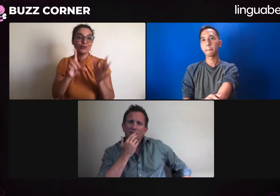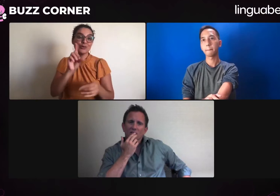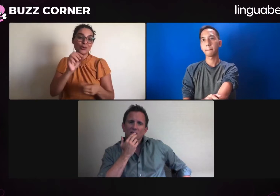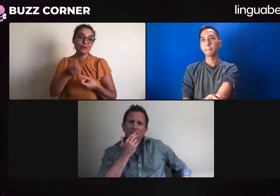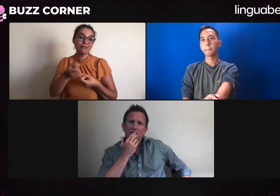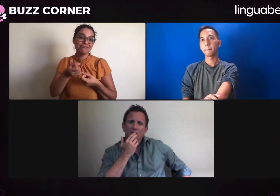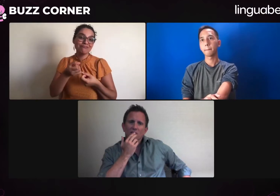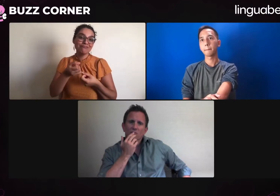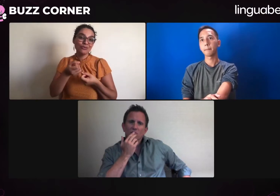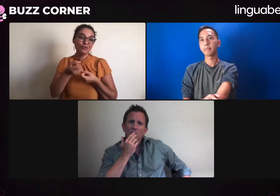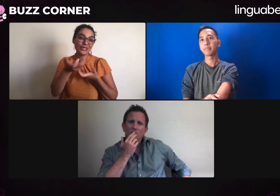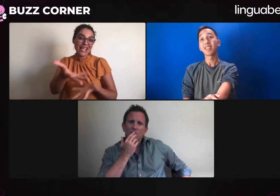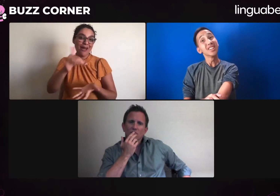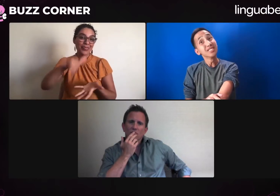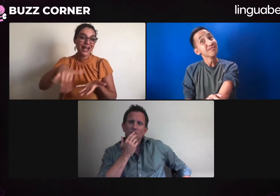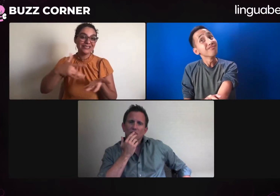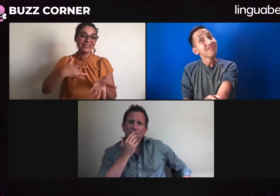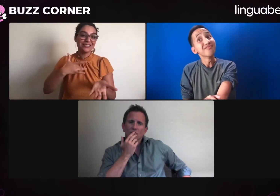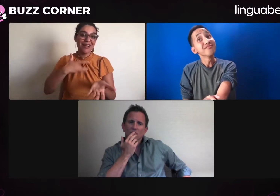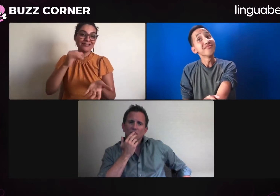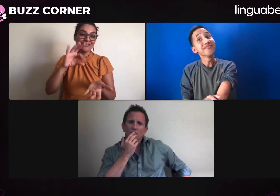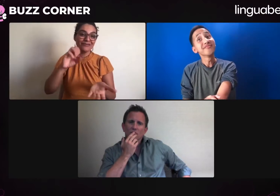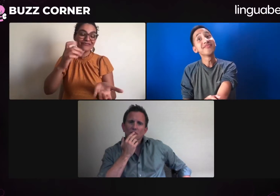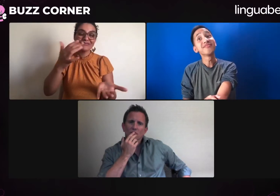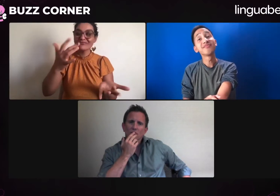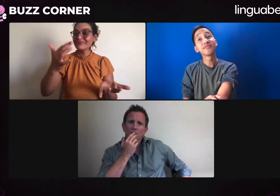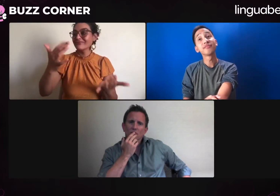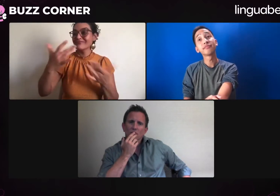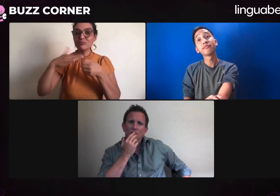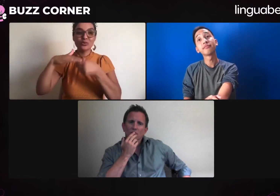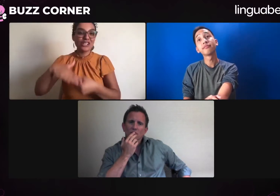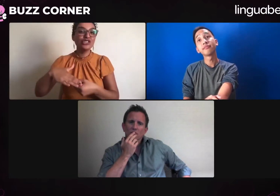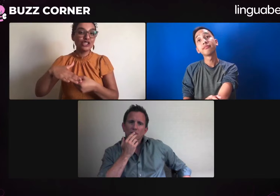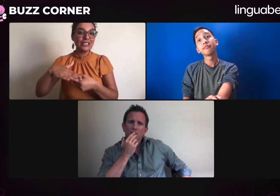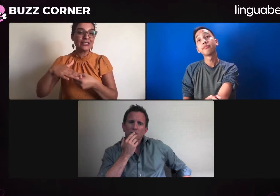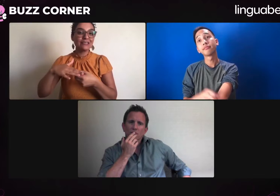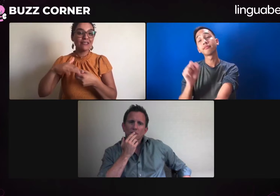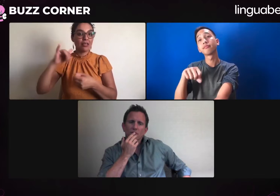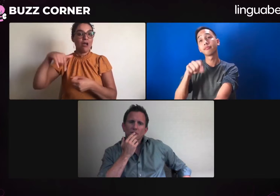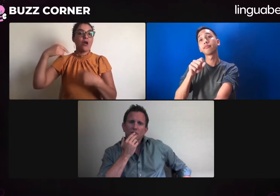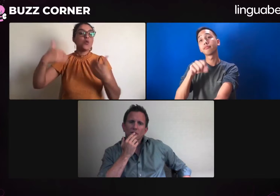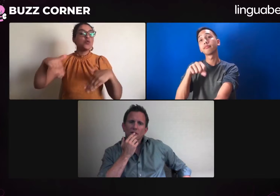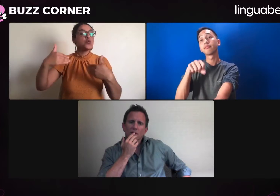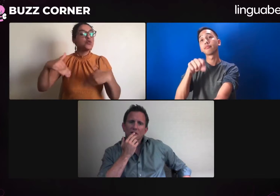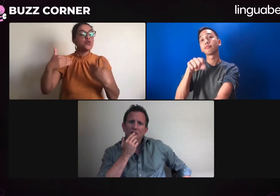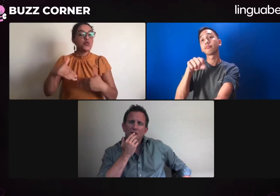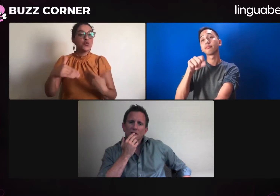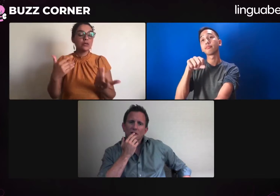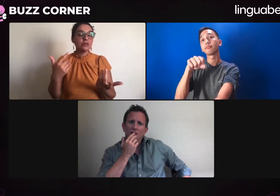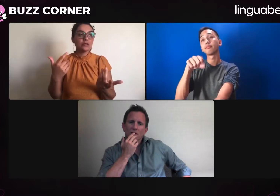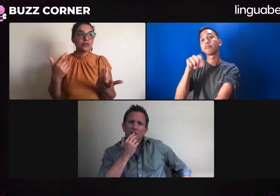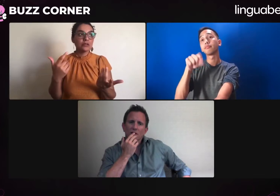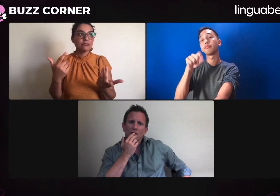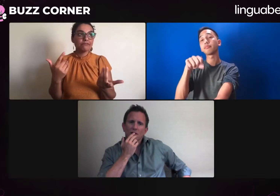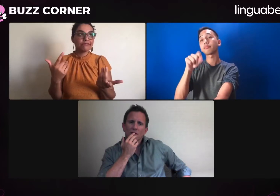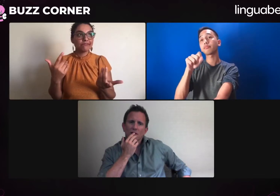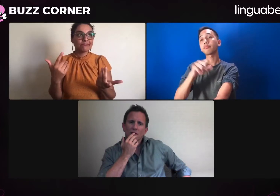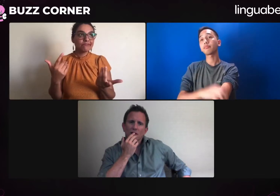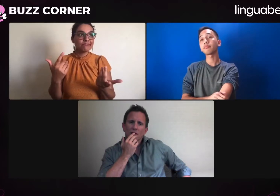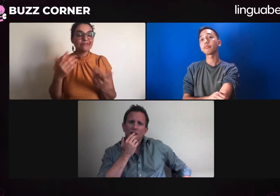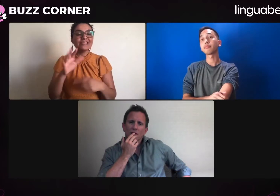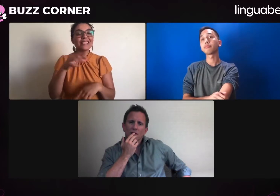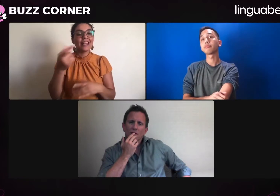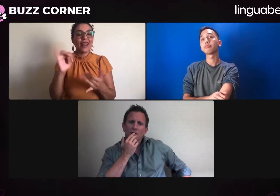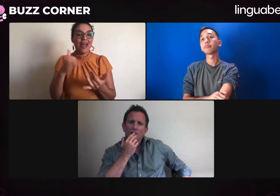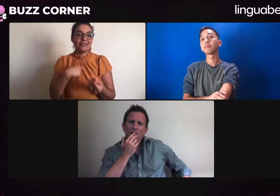community, how severe that can be, that interpreters do cause that sense of oppression, right? And it's